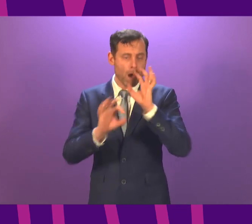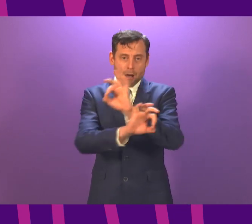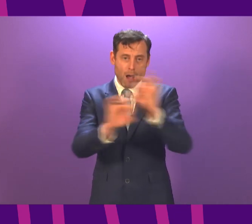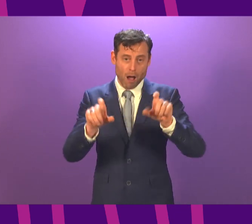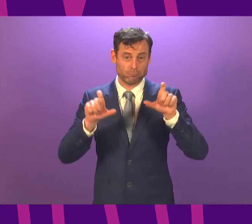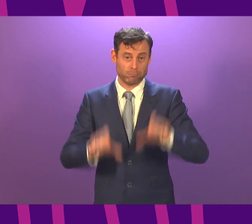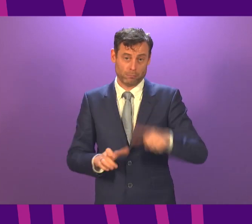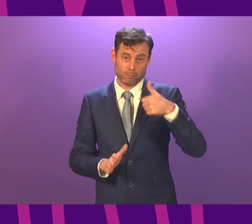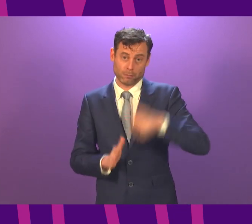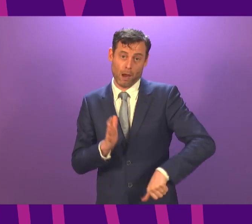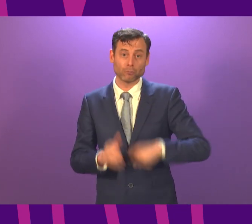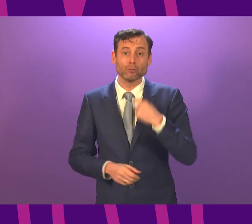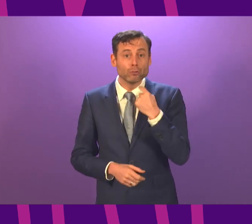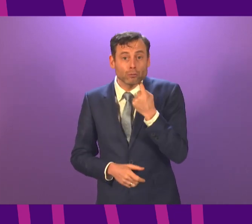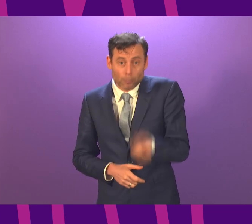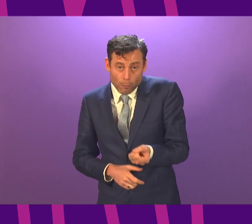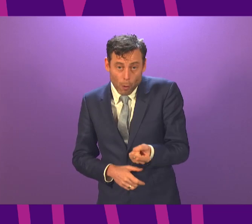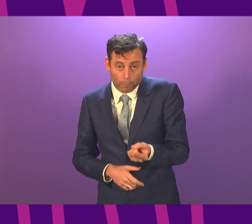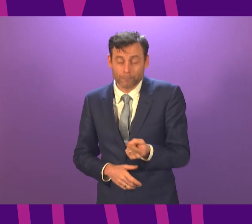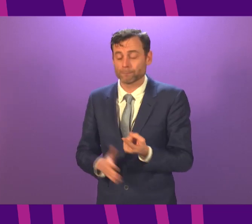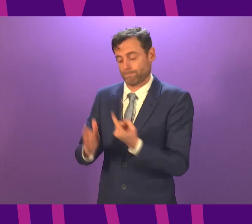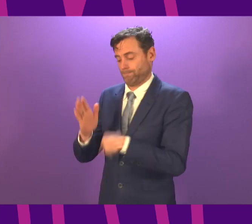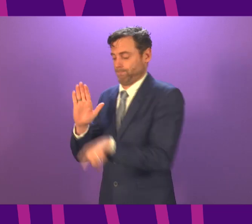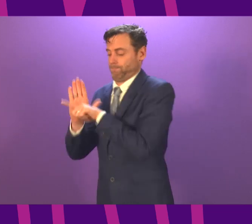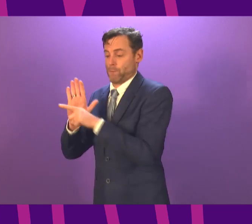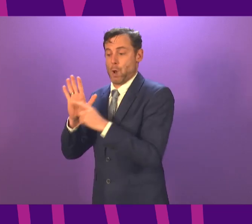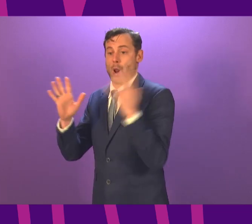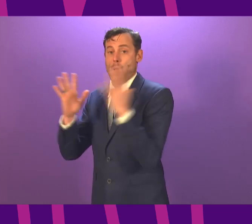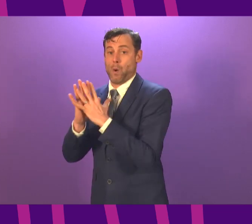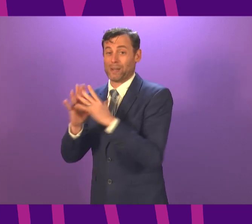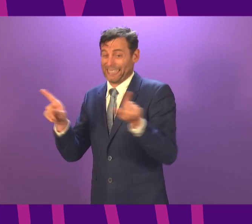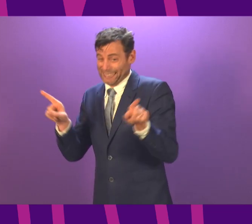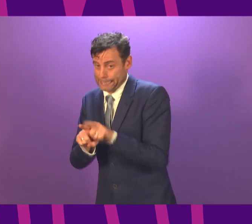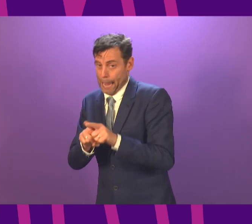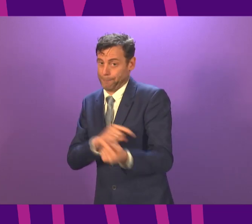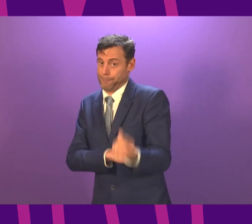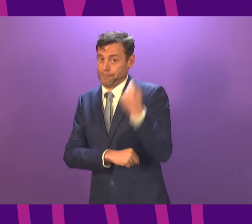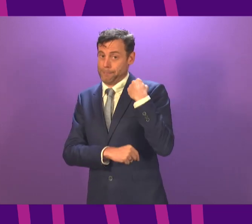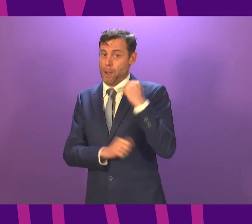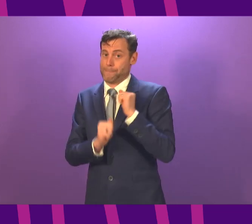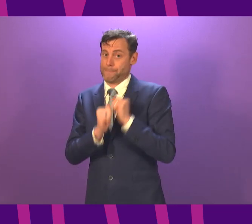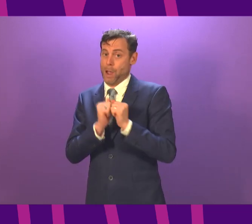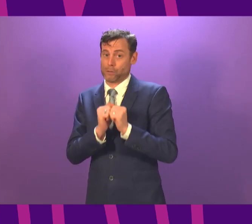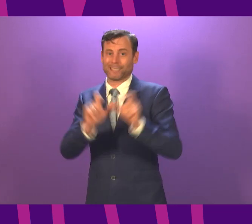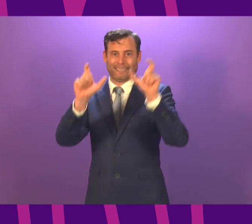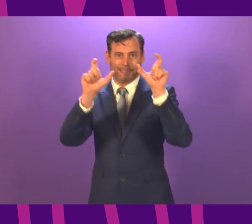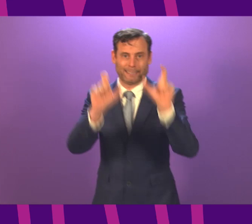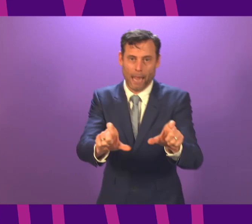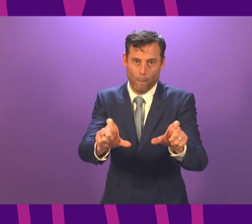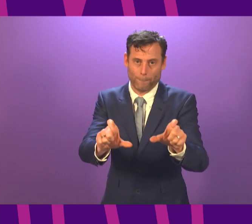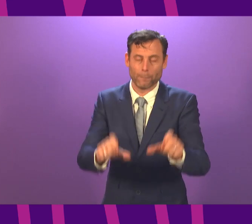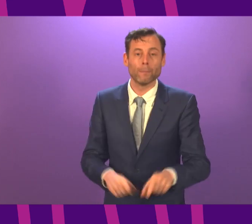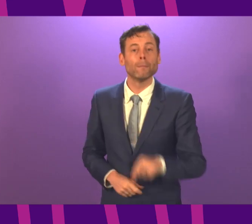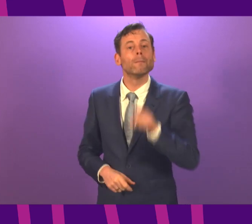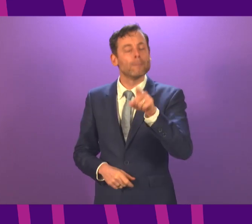tomorrow it will become law, just as it was in the lockdown last year. This means it will only be permissible